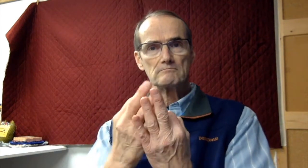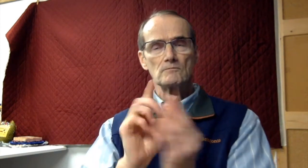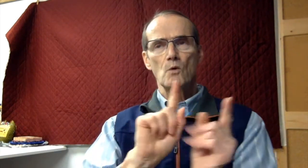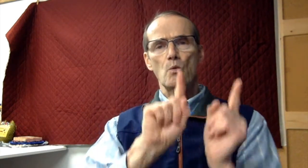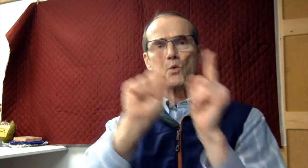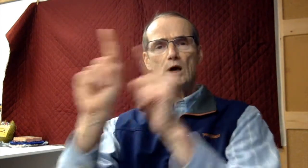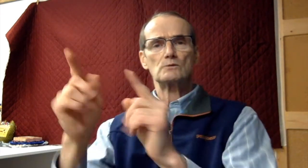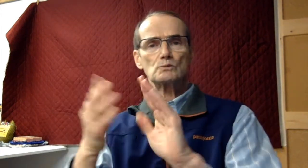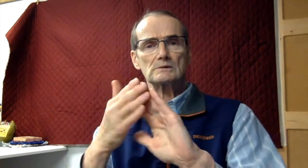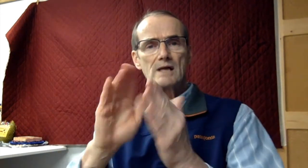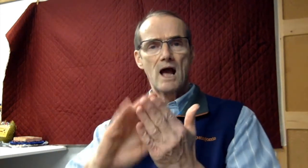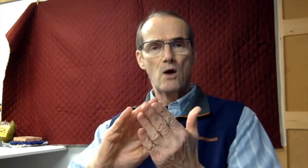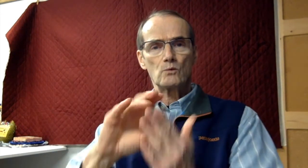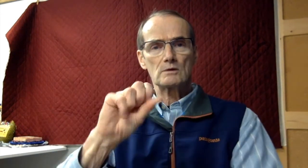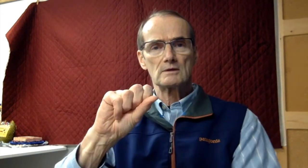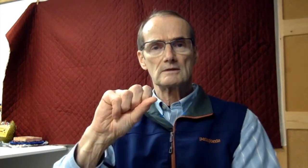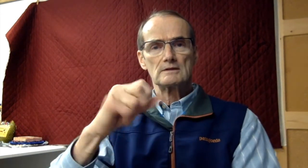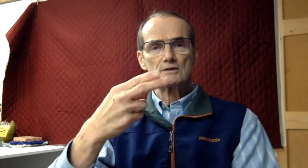was going up with the rest of his household